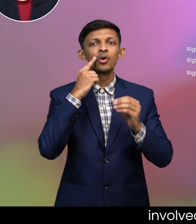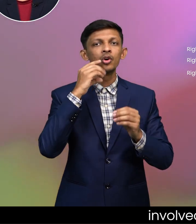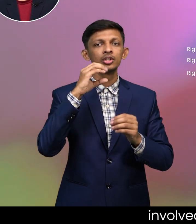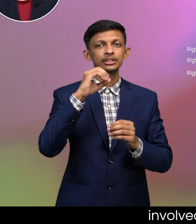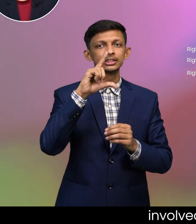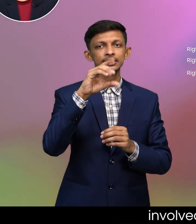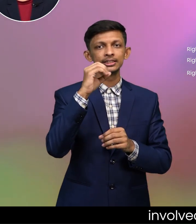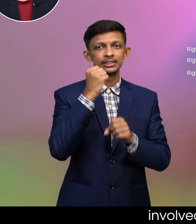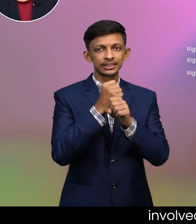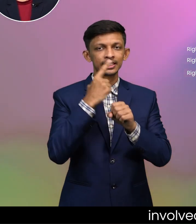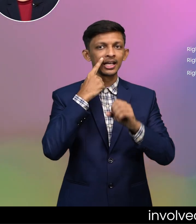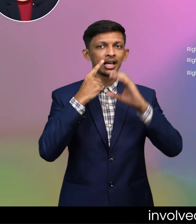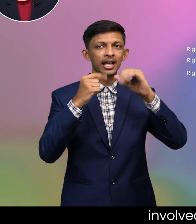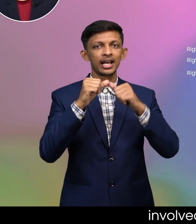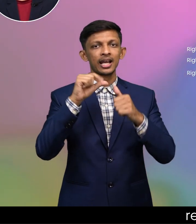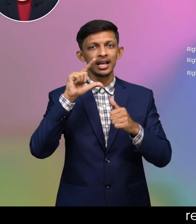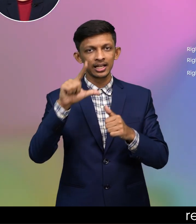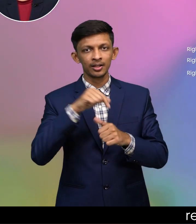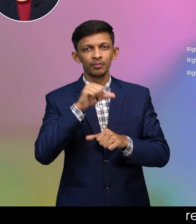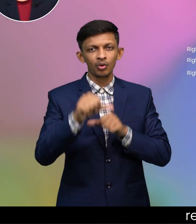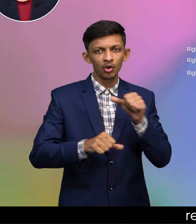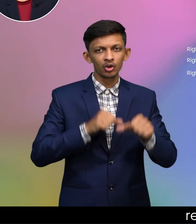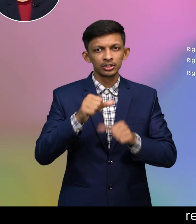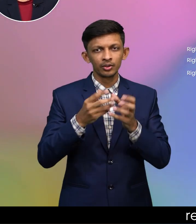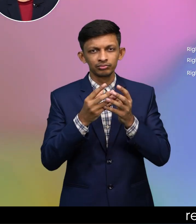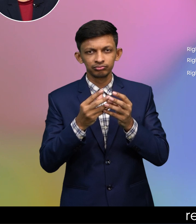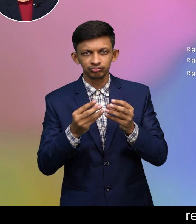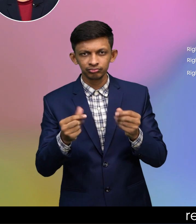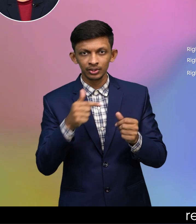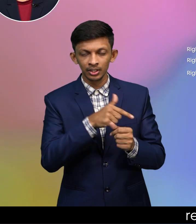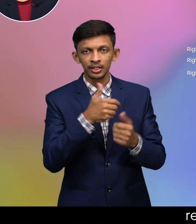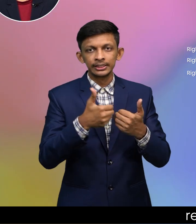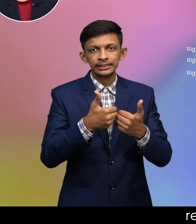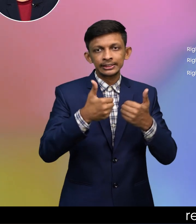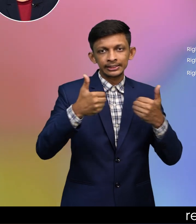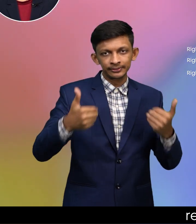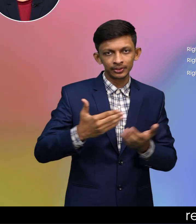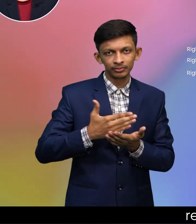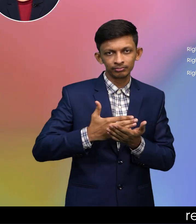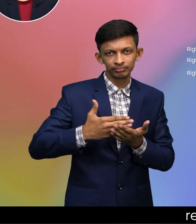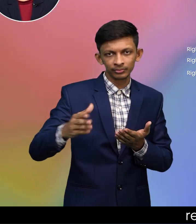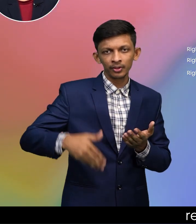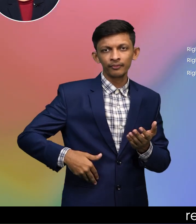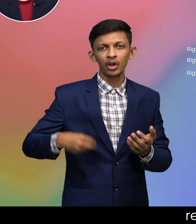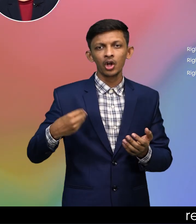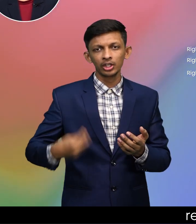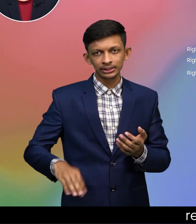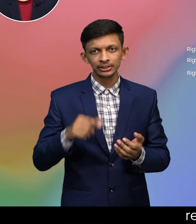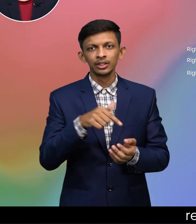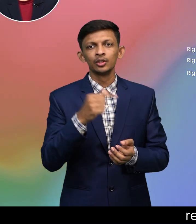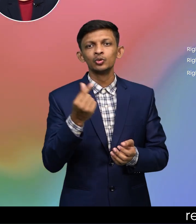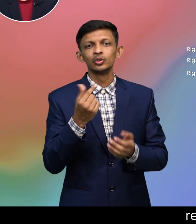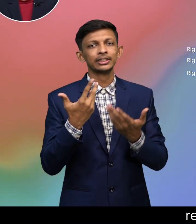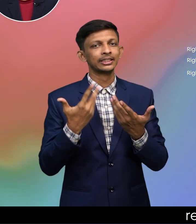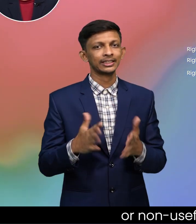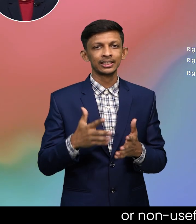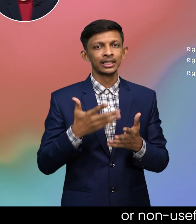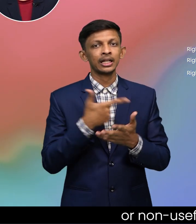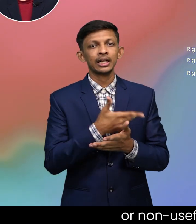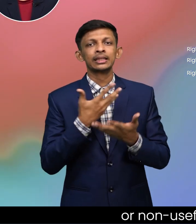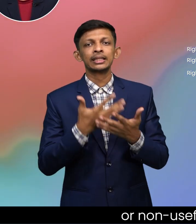The metabolic activities generate the nitrogenous wastes to be removed along with the